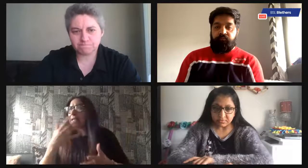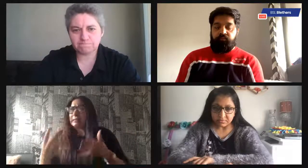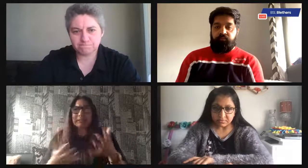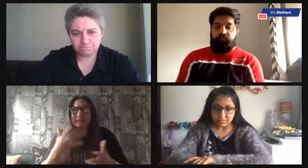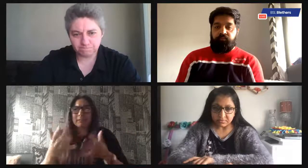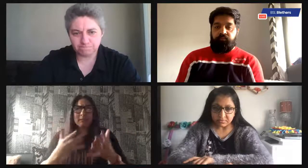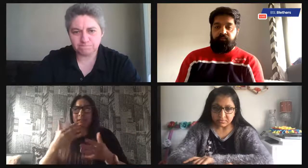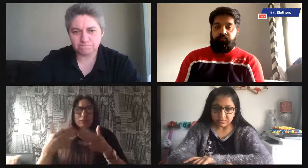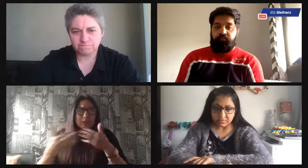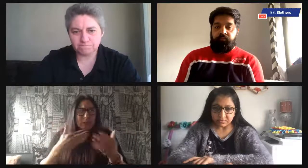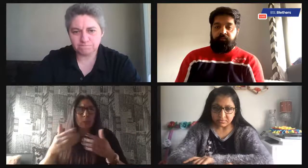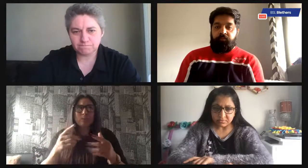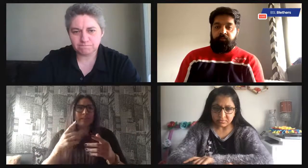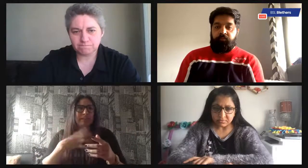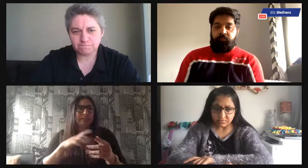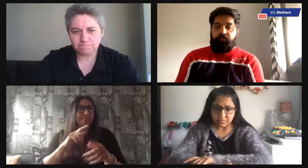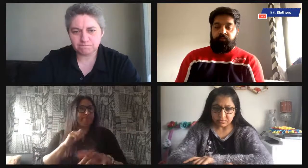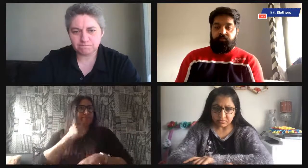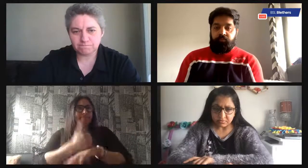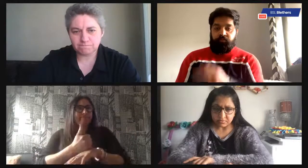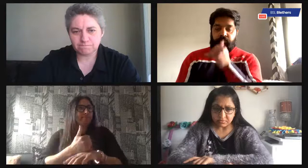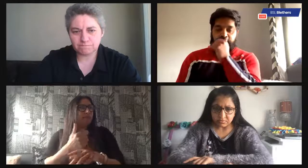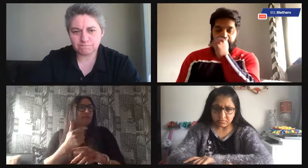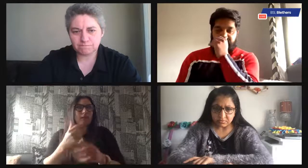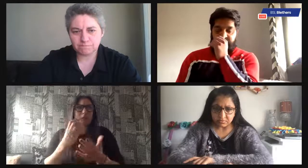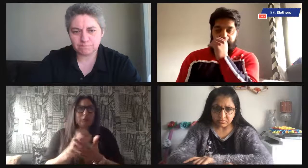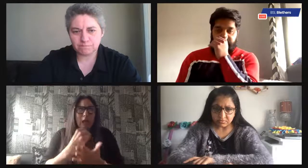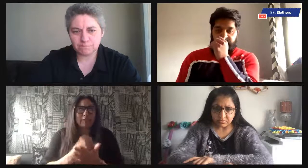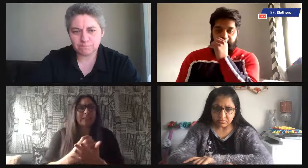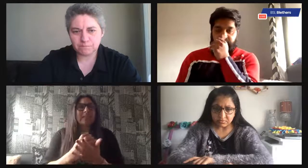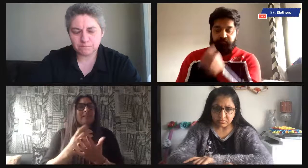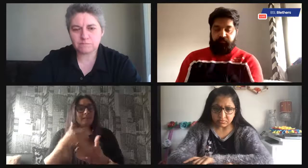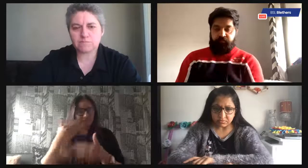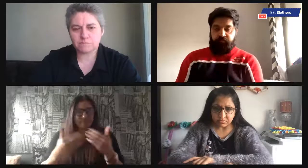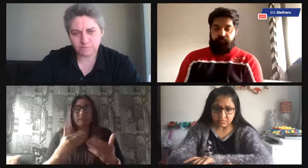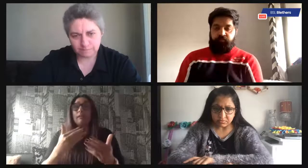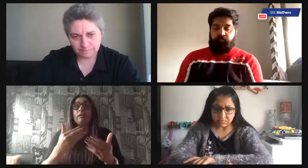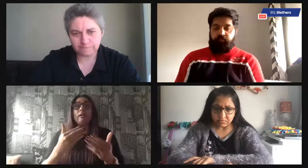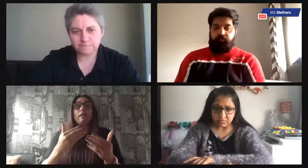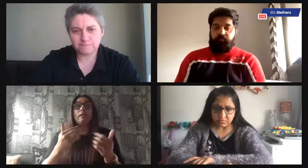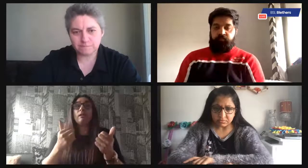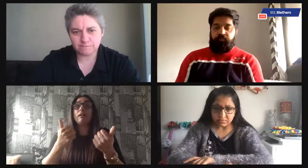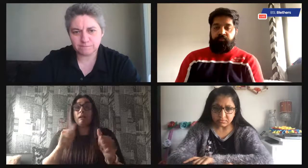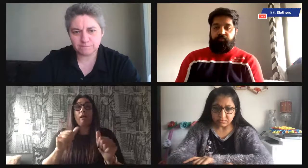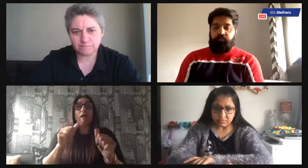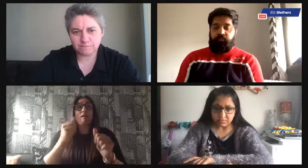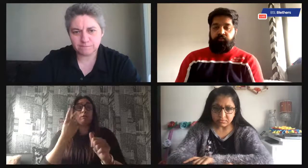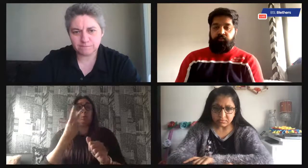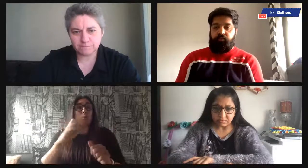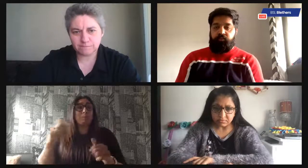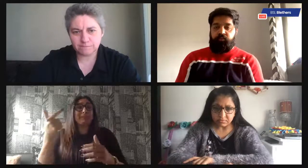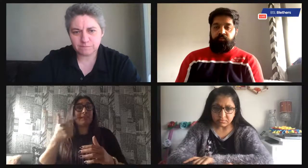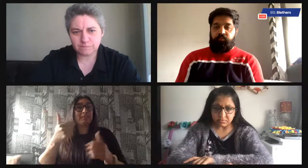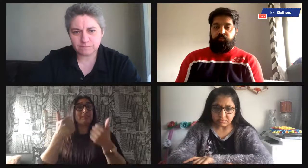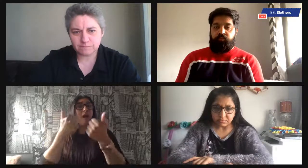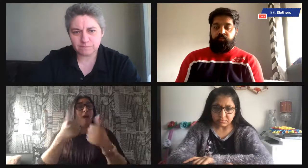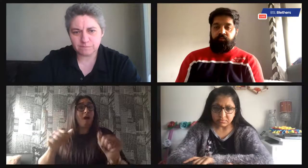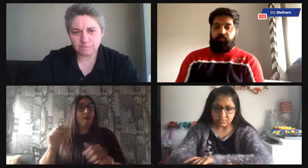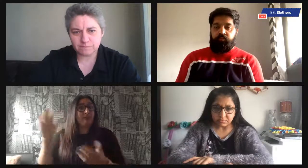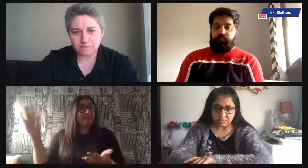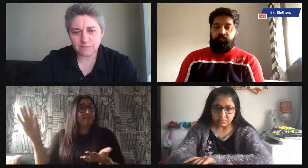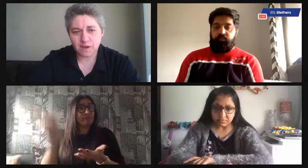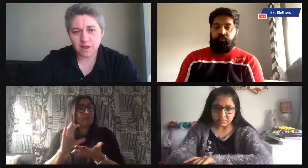experiencing. So we all used our own time, looked for funding stream, funded sources, thought about setting